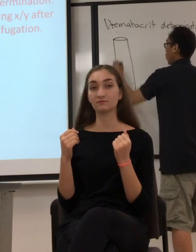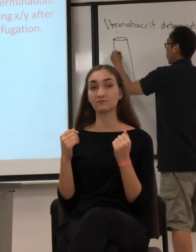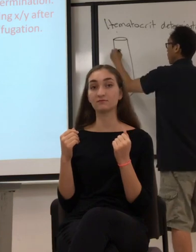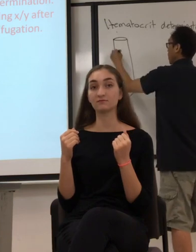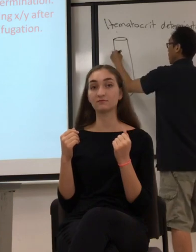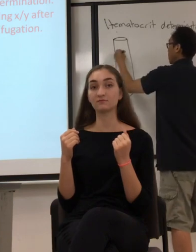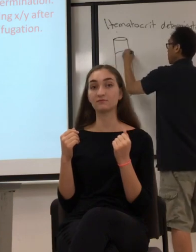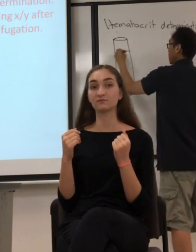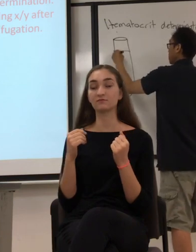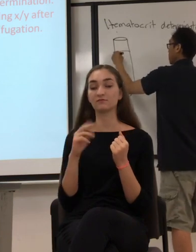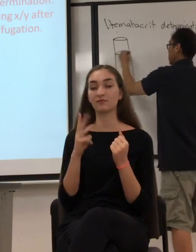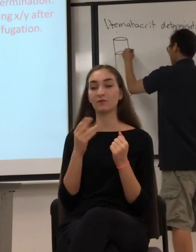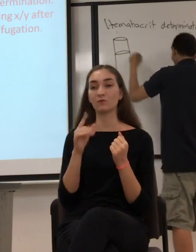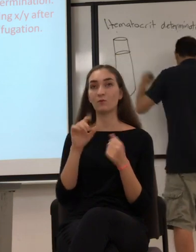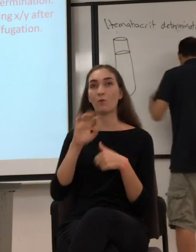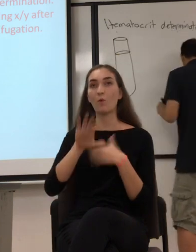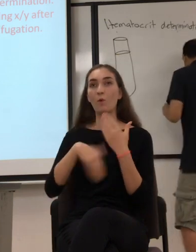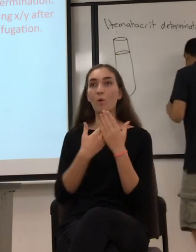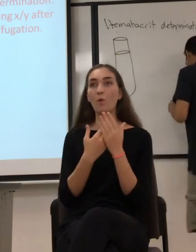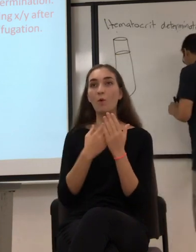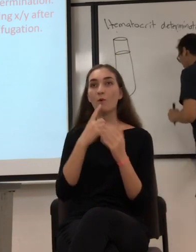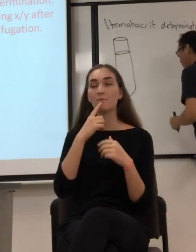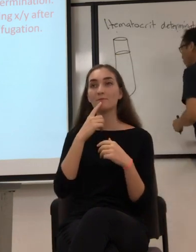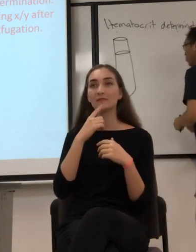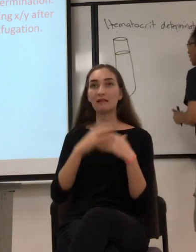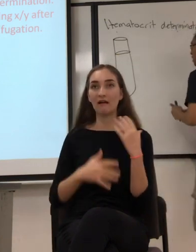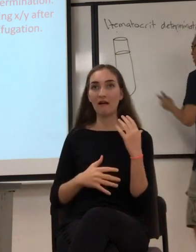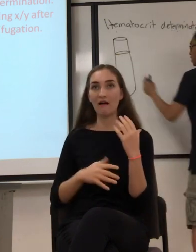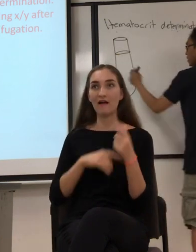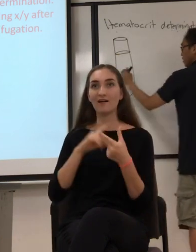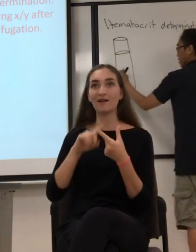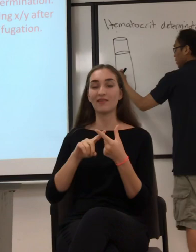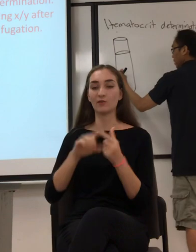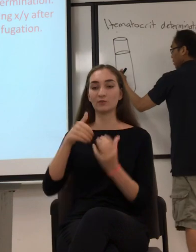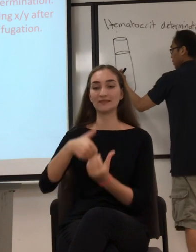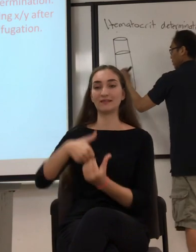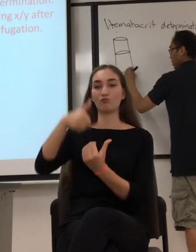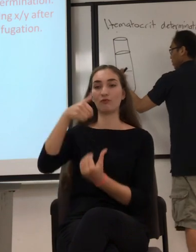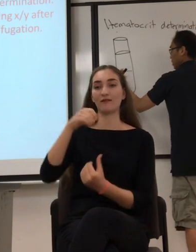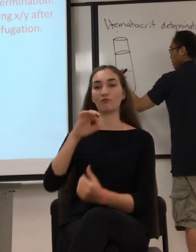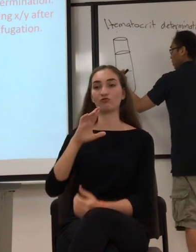You have the whole blood, some top mark, and you spin down the crit.